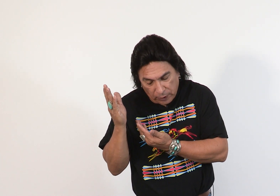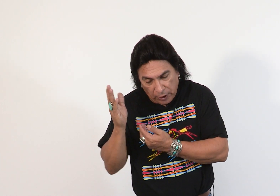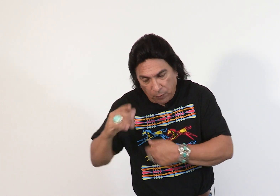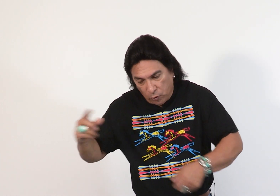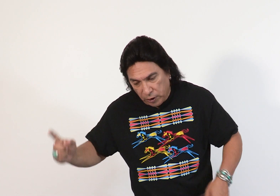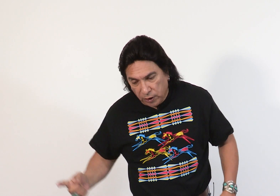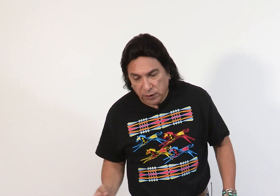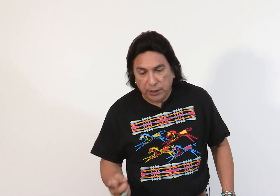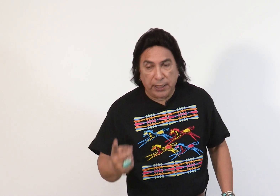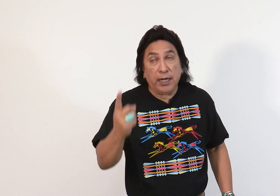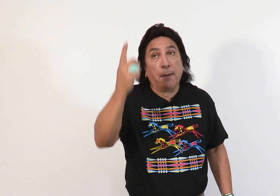And in the morning you'd say, get up,